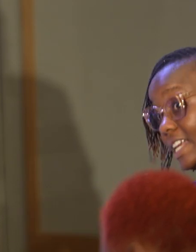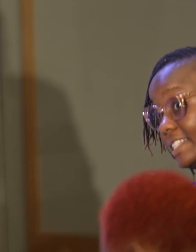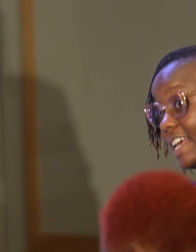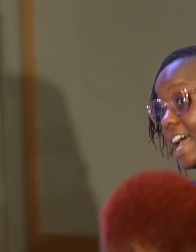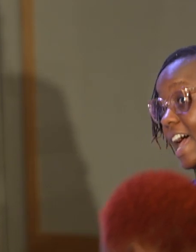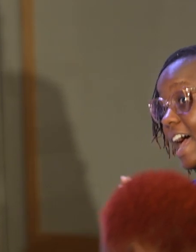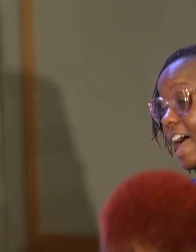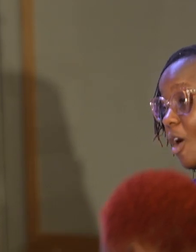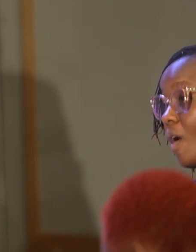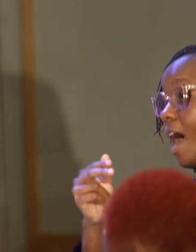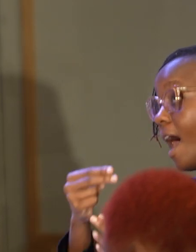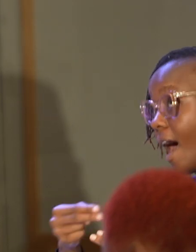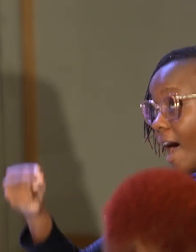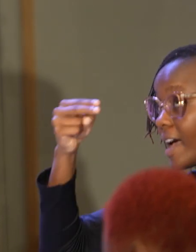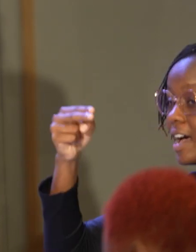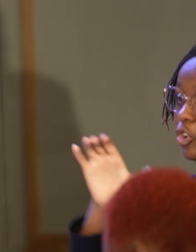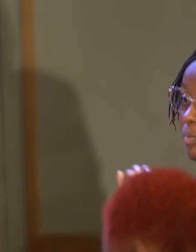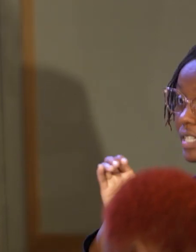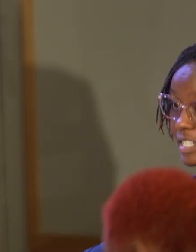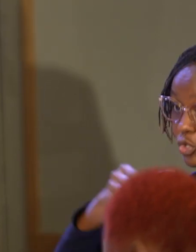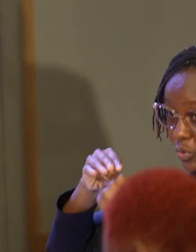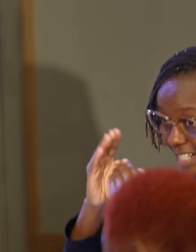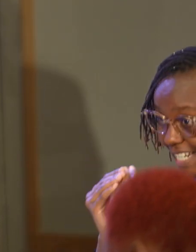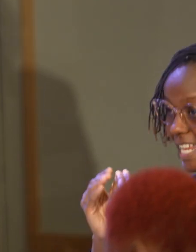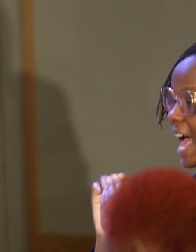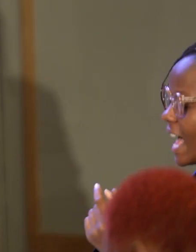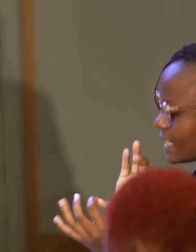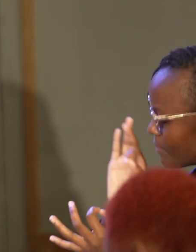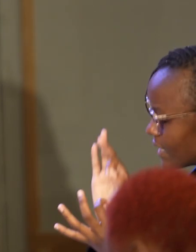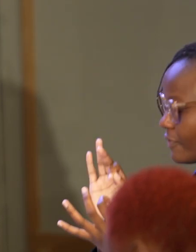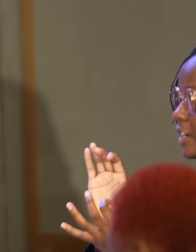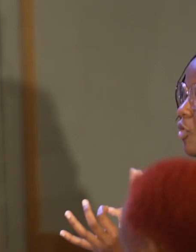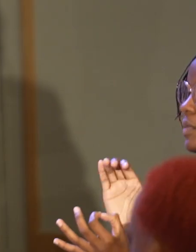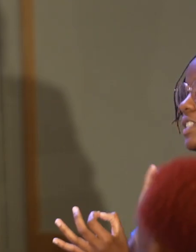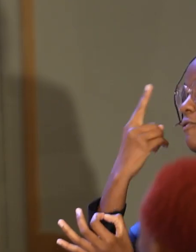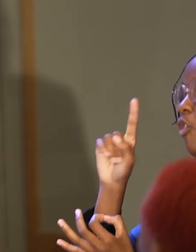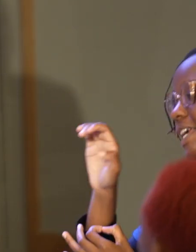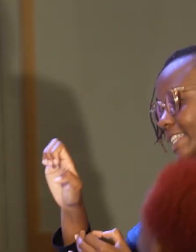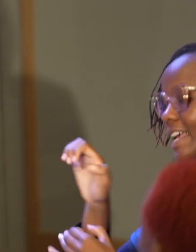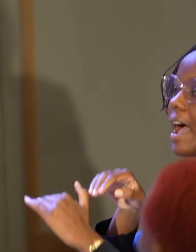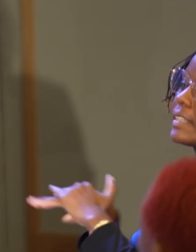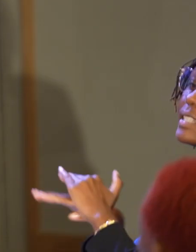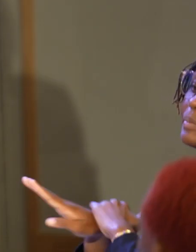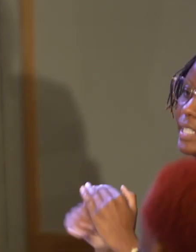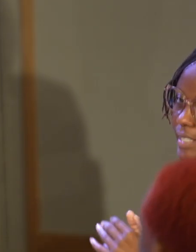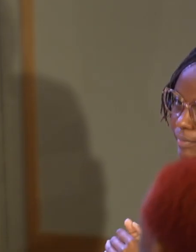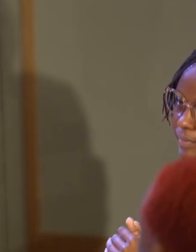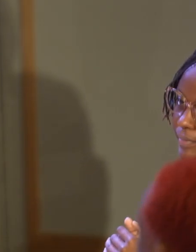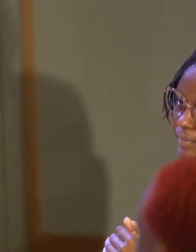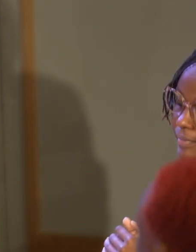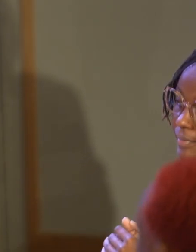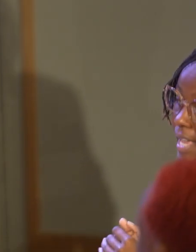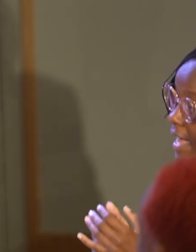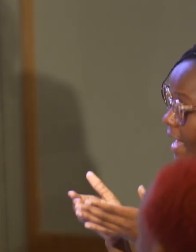higher committees to establish a committee for e-accessibility. So we do have right